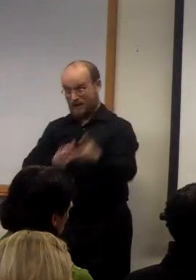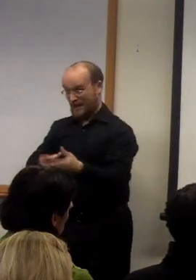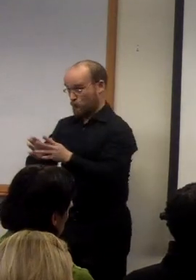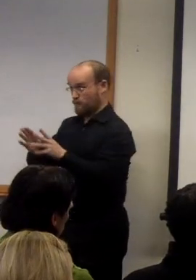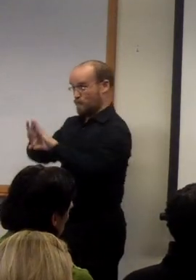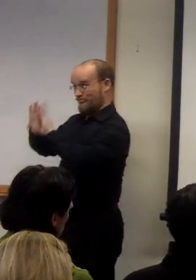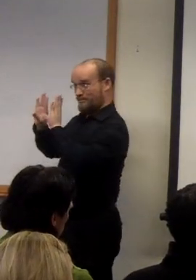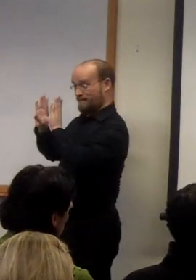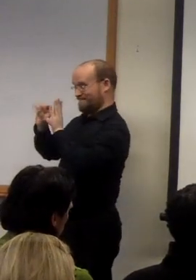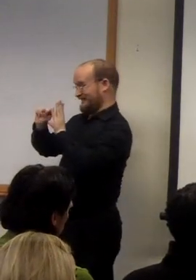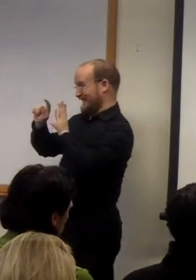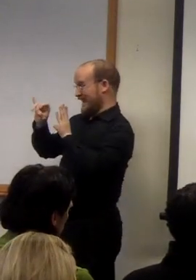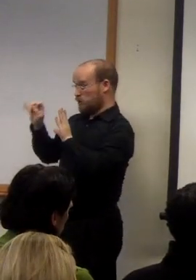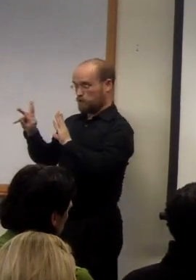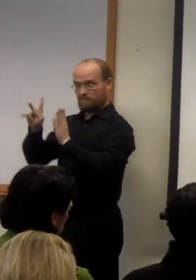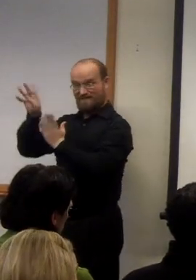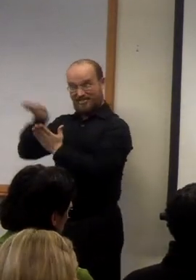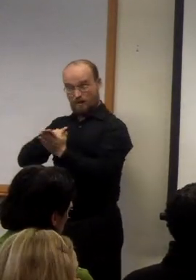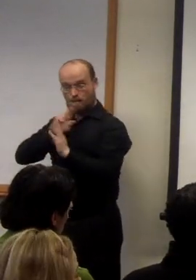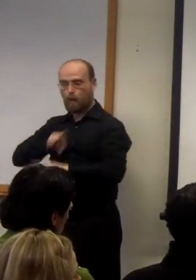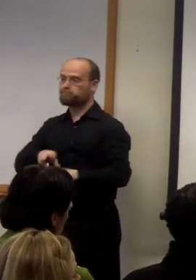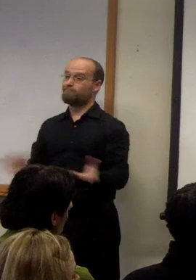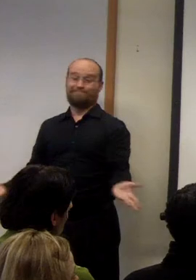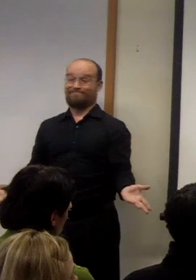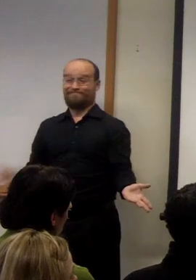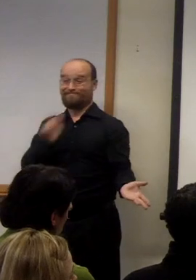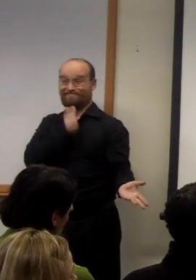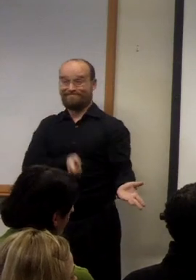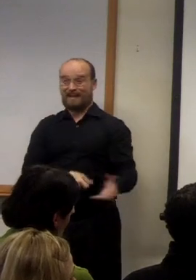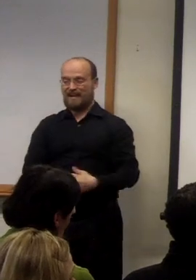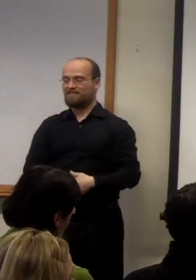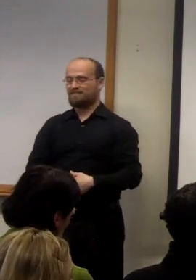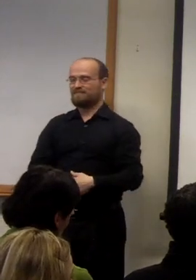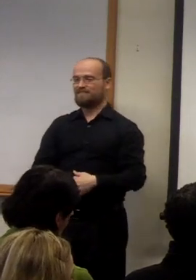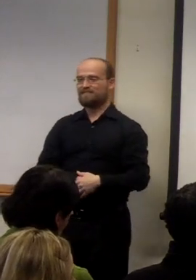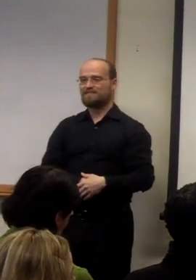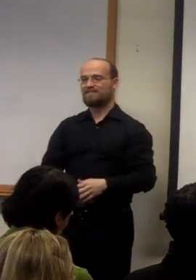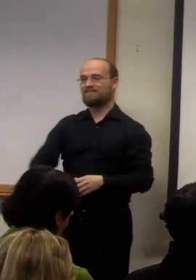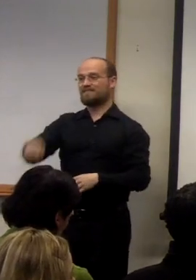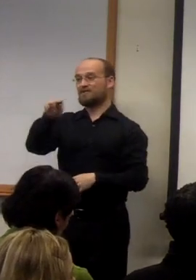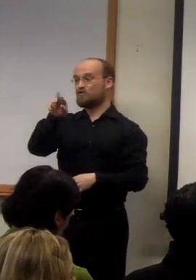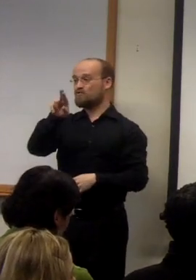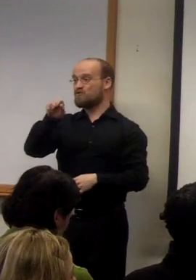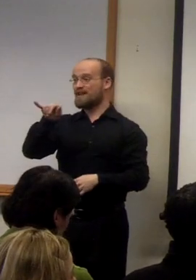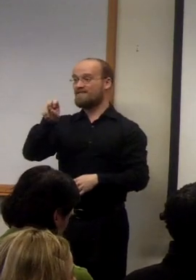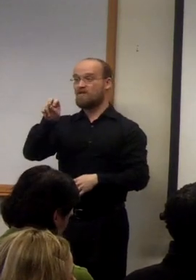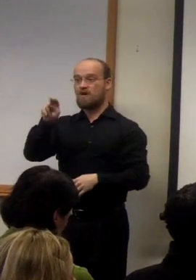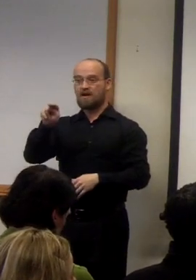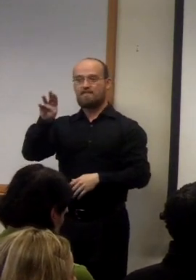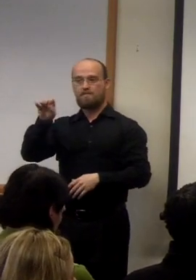of our country, right? And so, but believe me, Trayvon Martin is not, he's not the only one. Yeah.